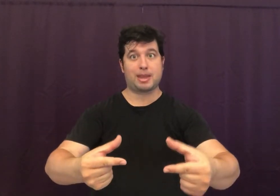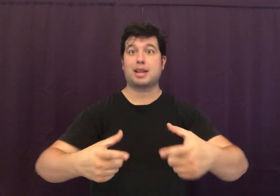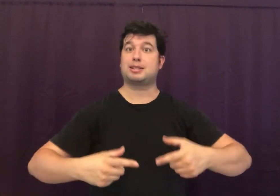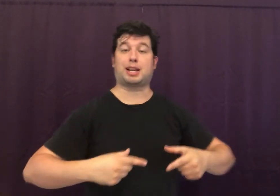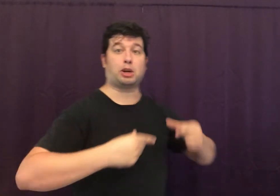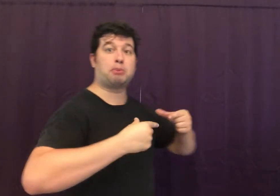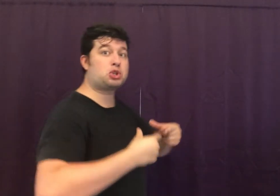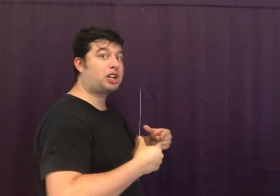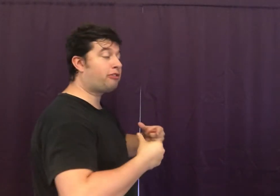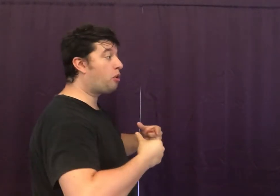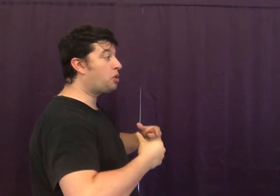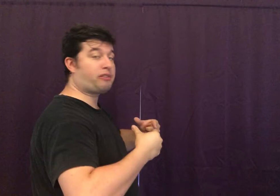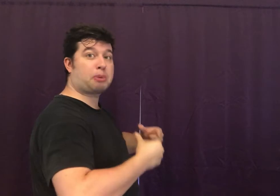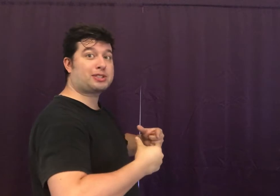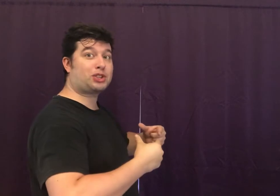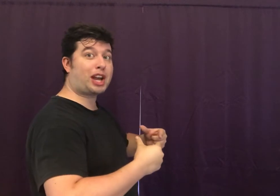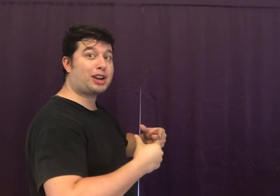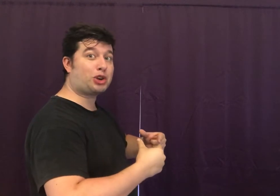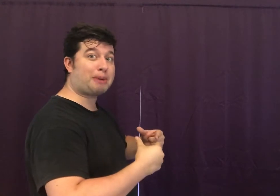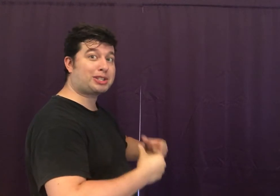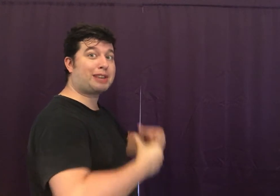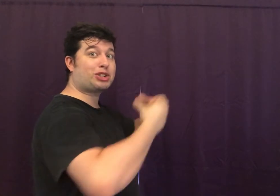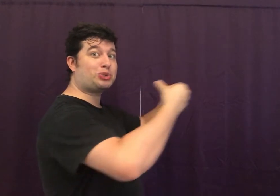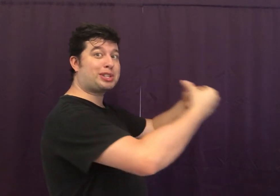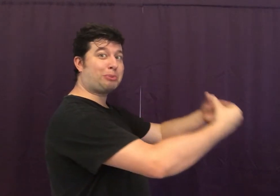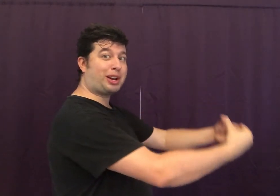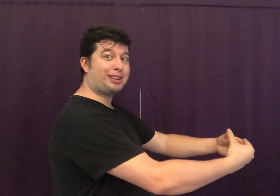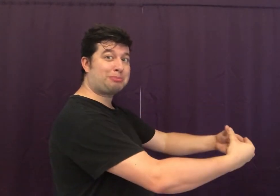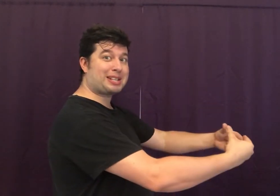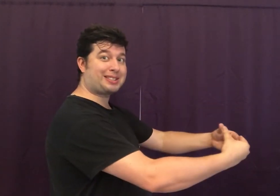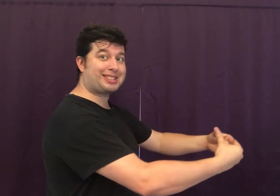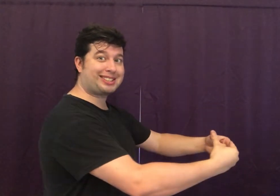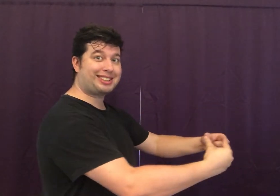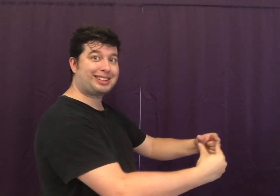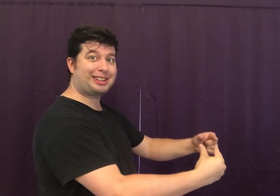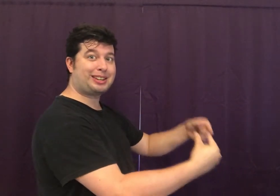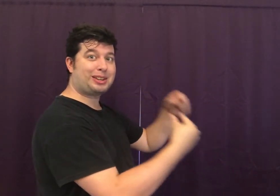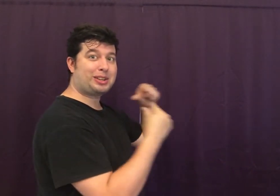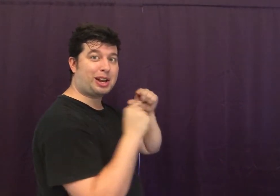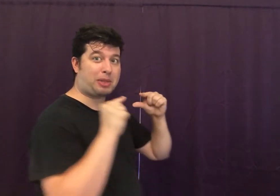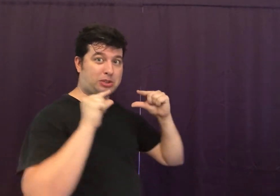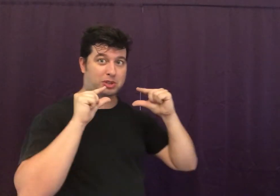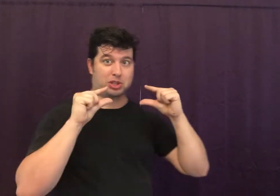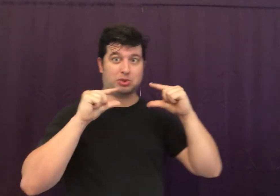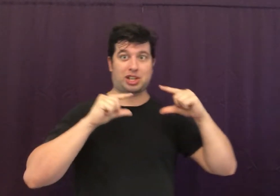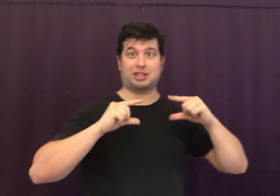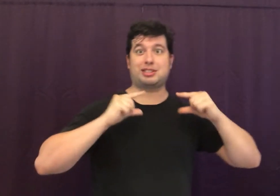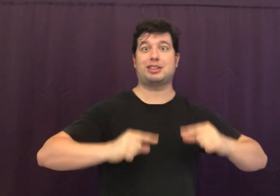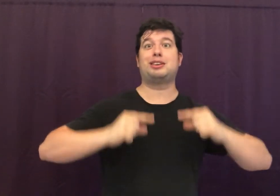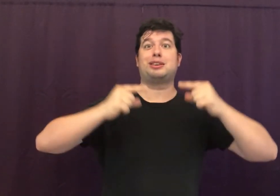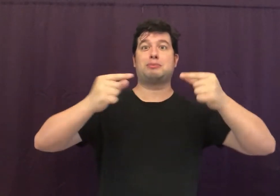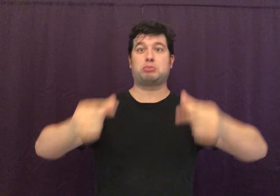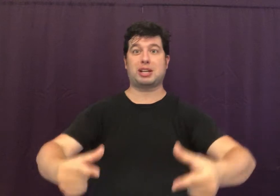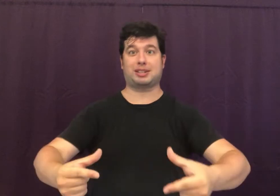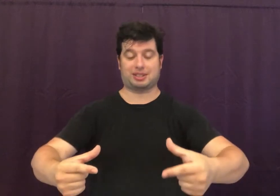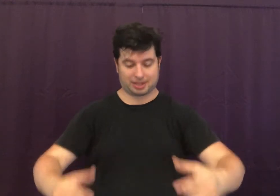It's like you're pushing it forward. You have a present in your hand and you're about to give it to someone. Present. And then that's with 2 G's. Present.